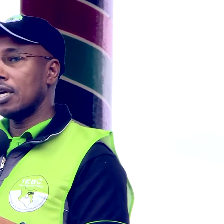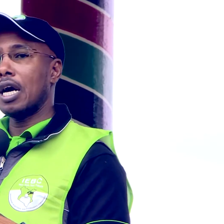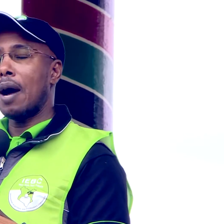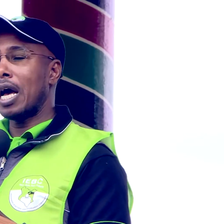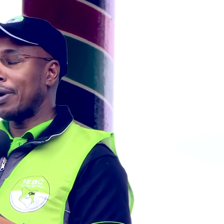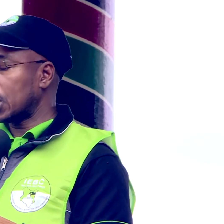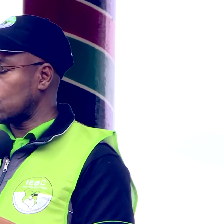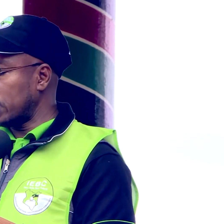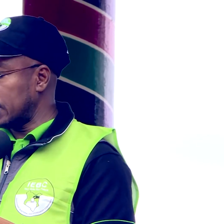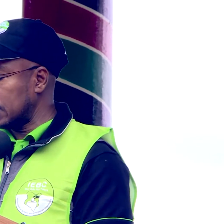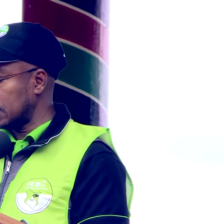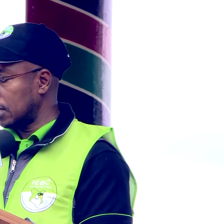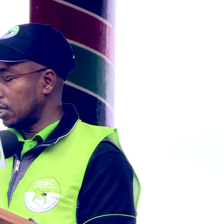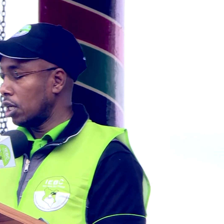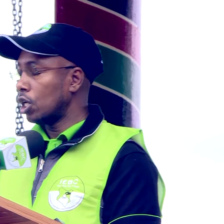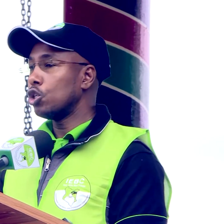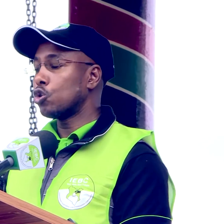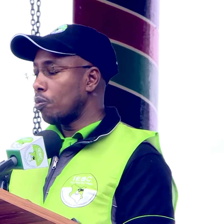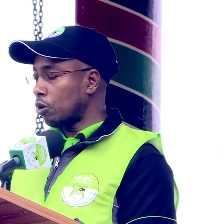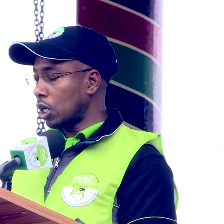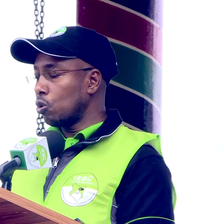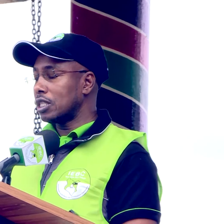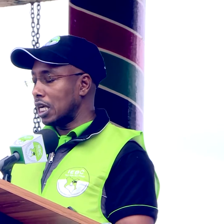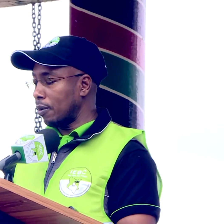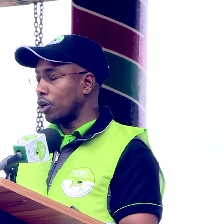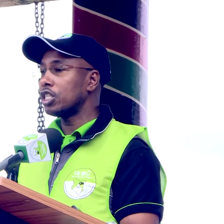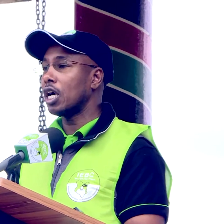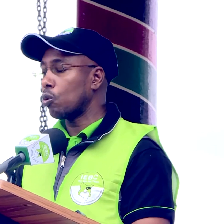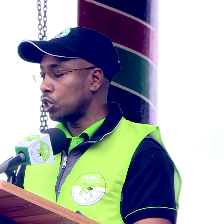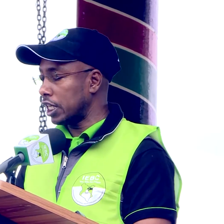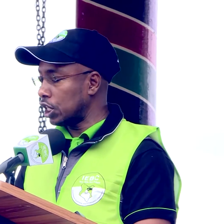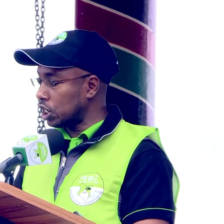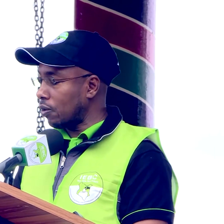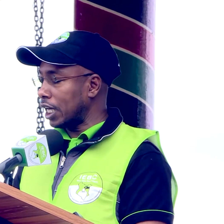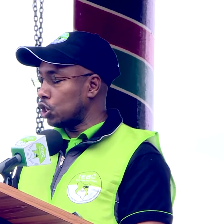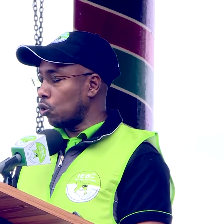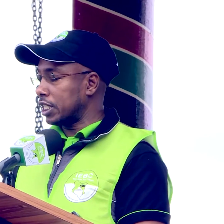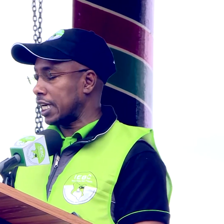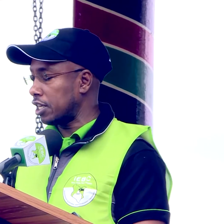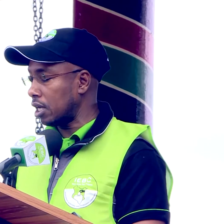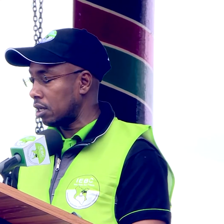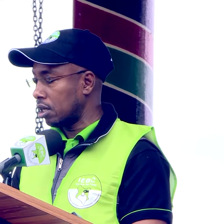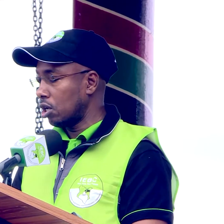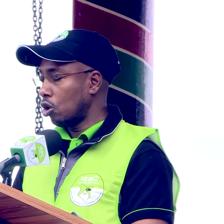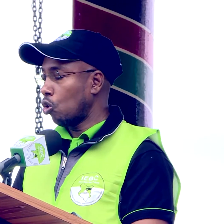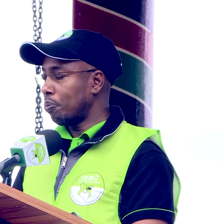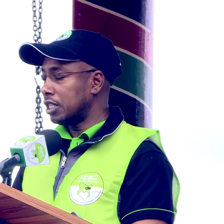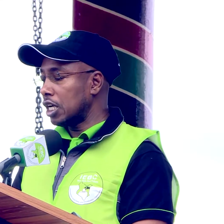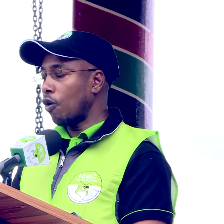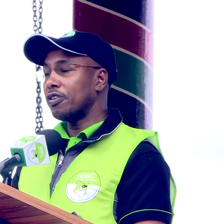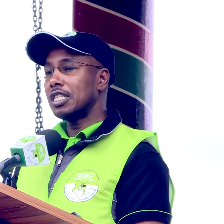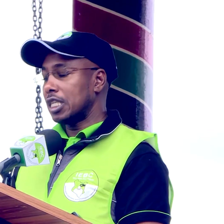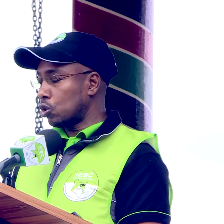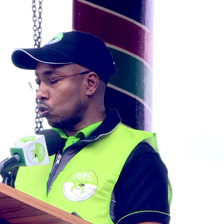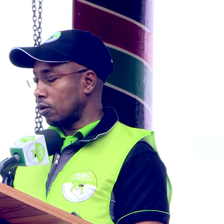Hii ama ya pendekezo hili ndio tume ya uchaguzi imeonesha kushirikisha wananchi wote Kenya